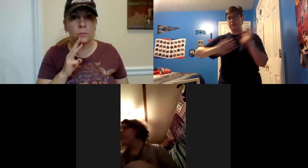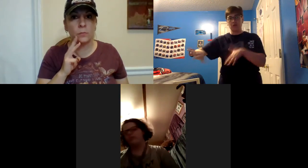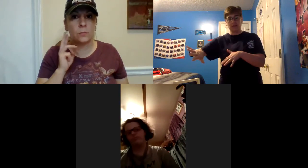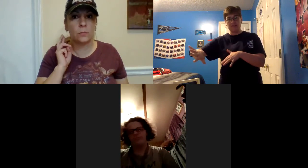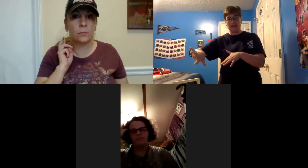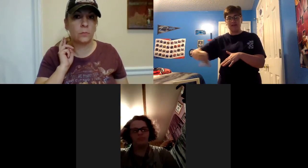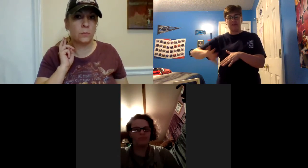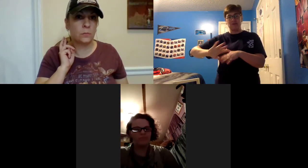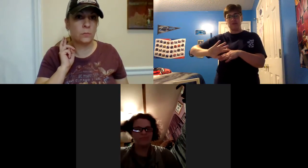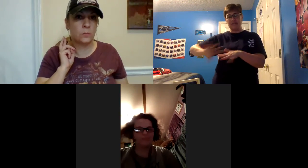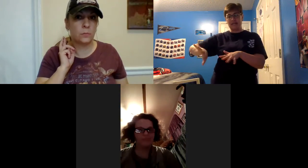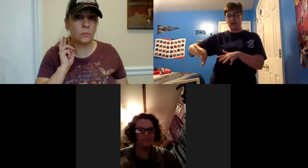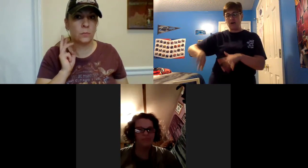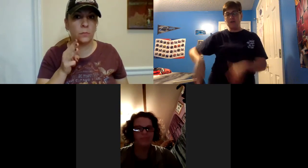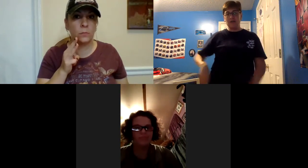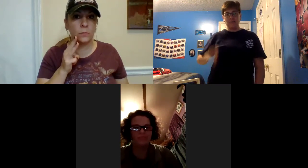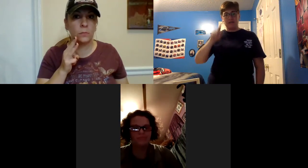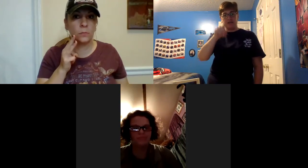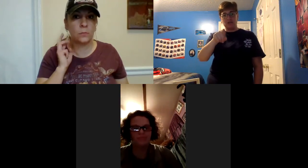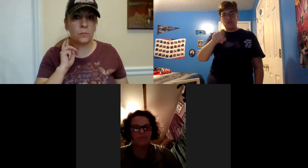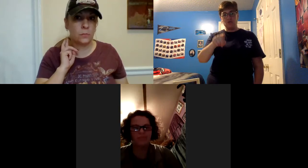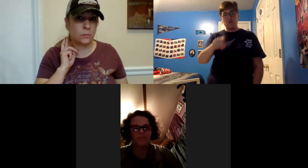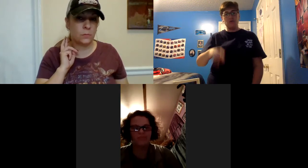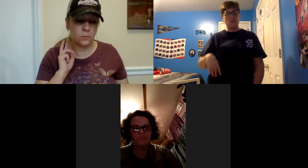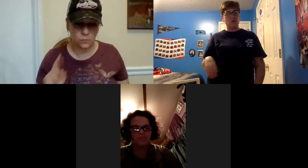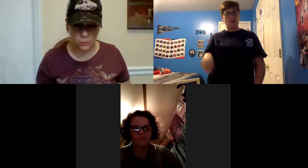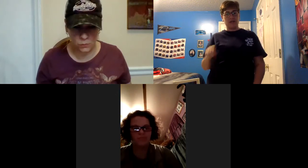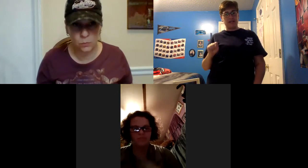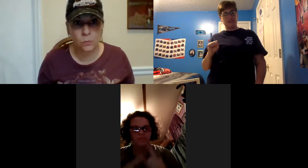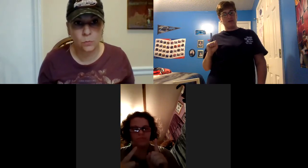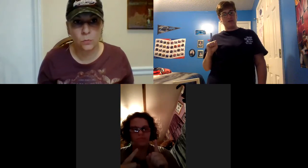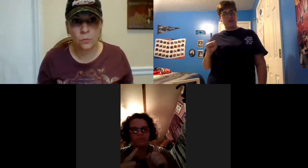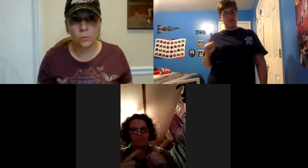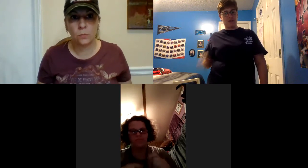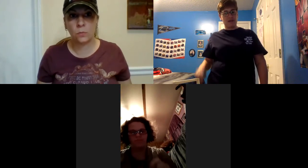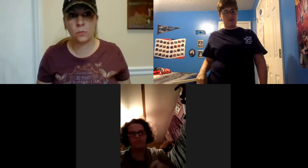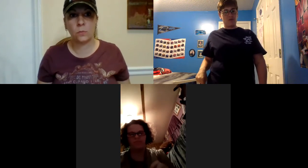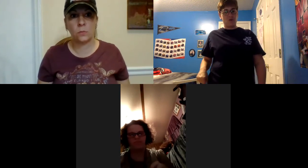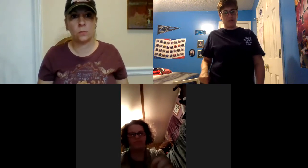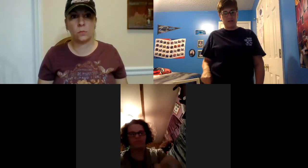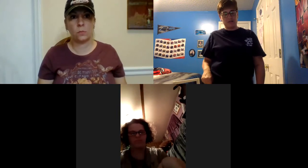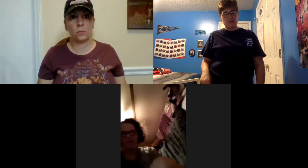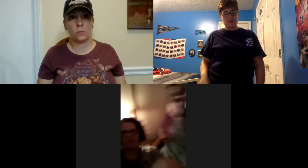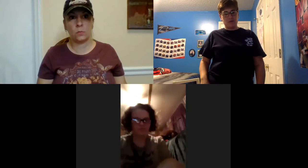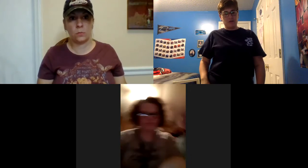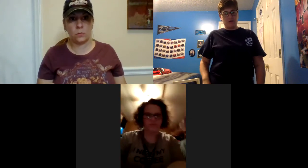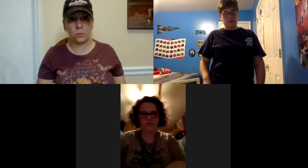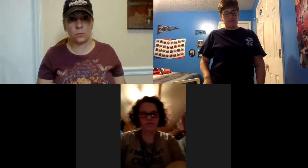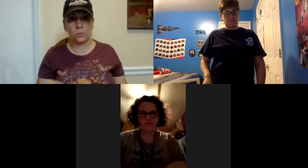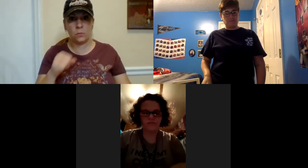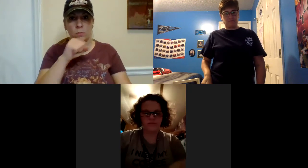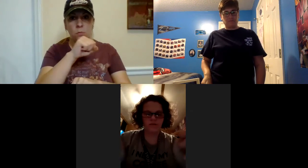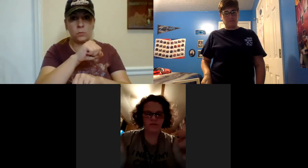just totally leave it out and don't say it at all because you were working. So do you remember how to do work?